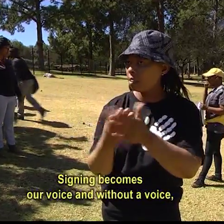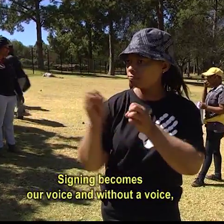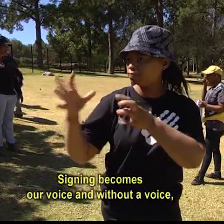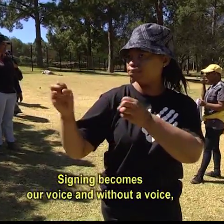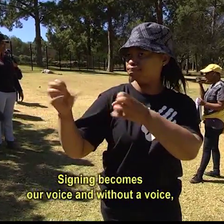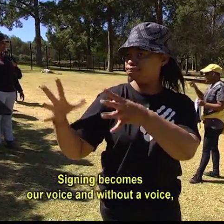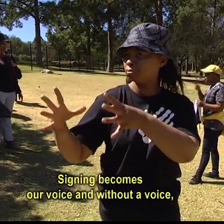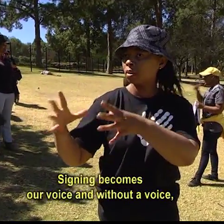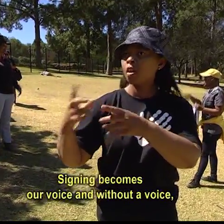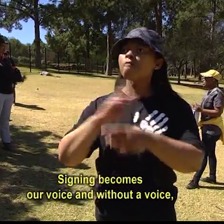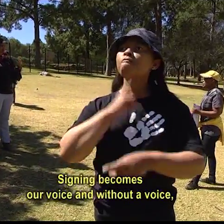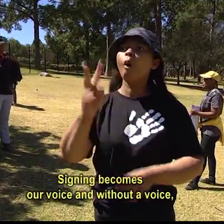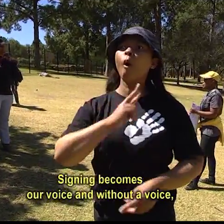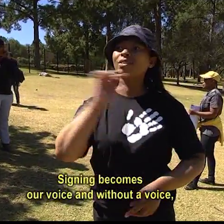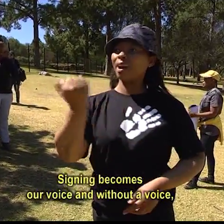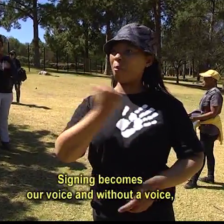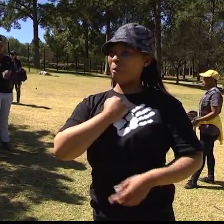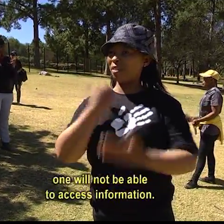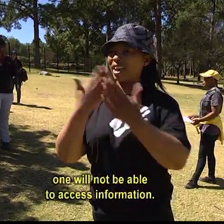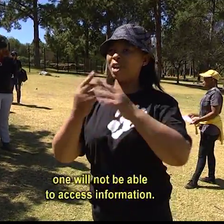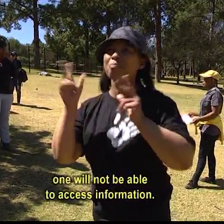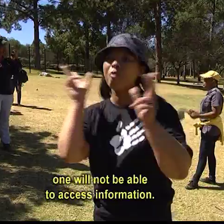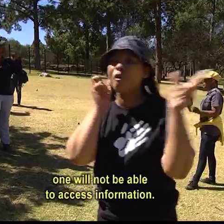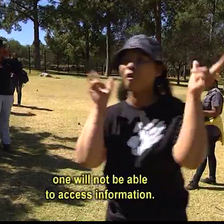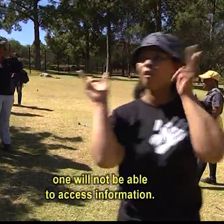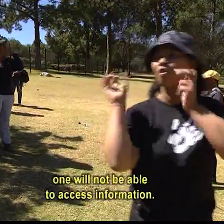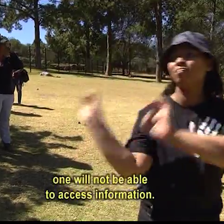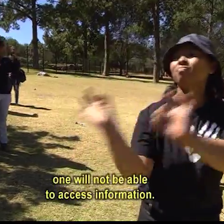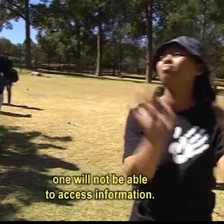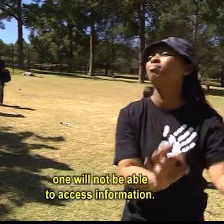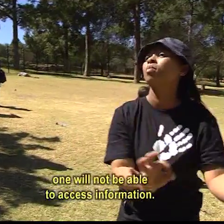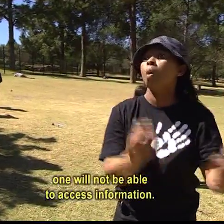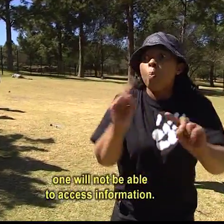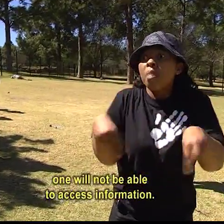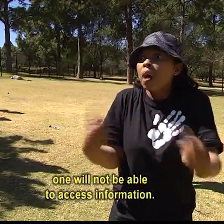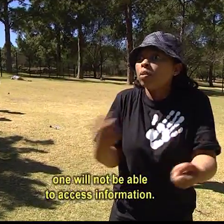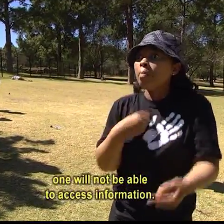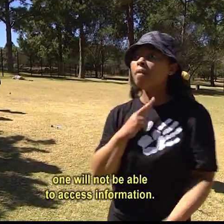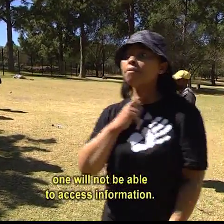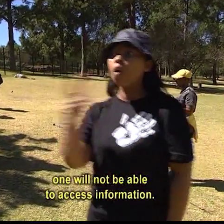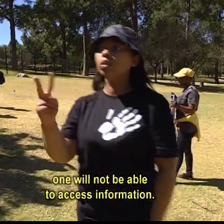Signing becomes our voice, and without a voice, one will not be able to access information.